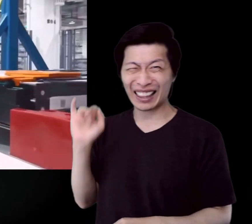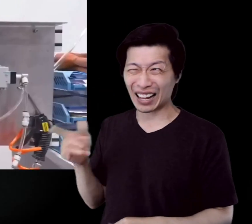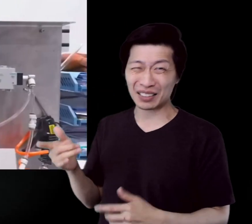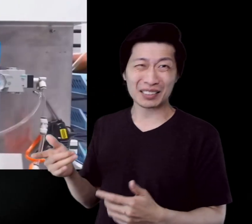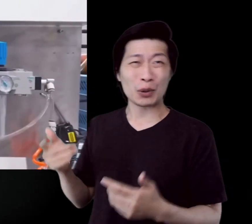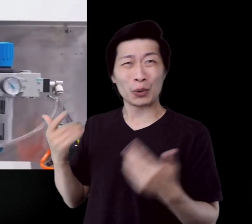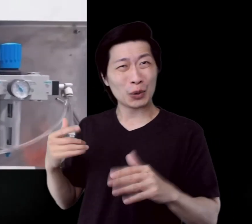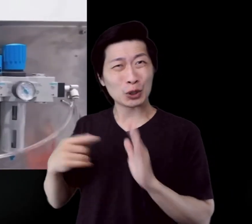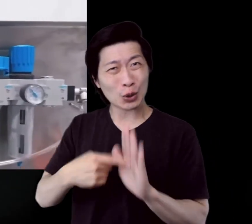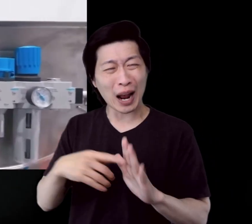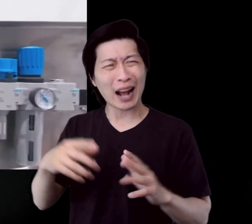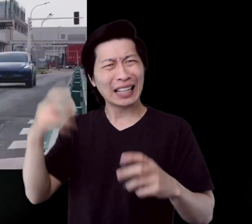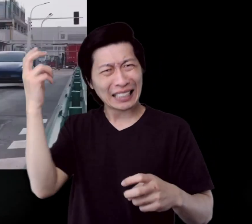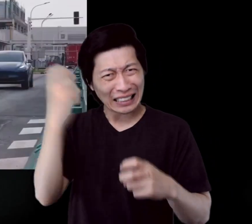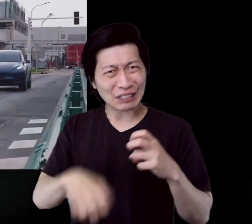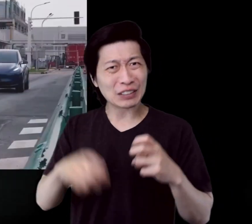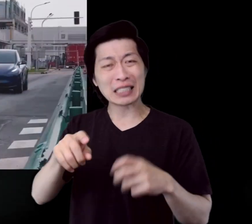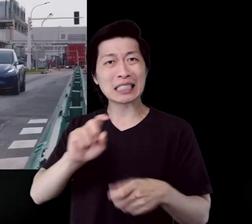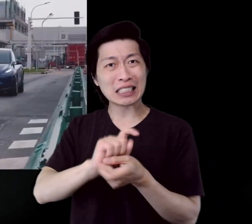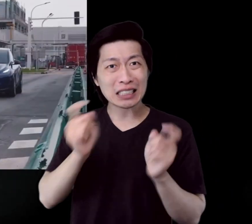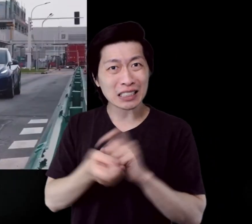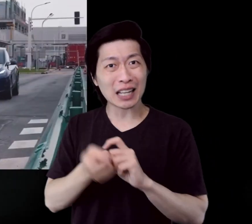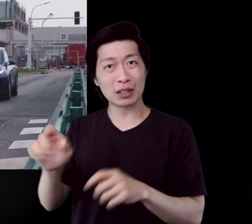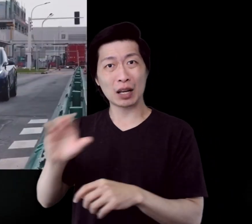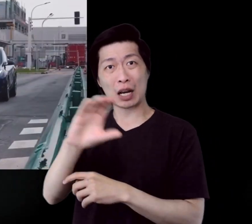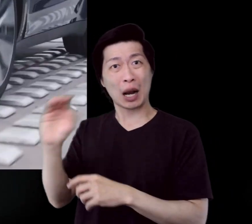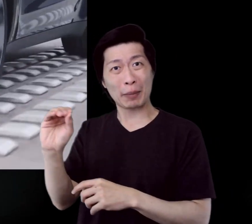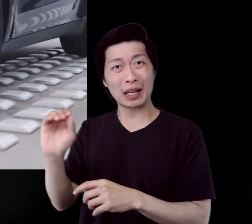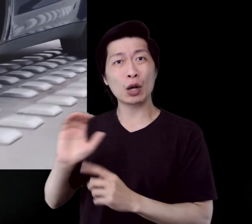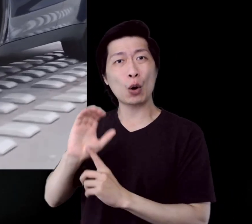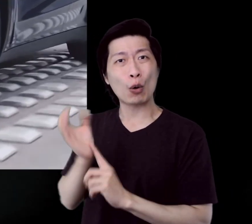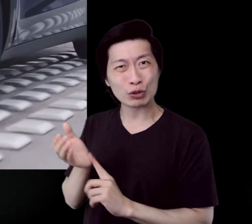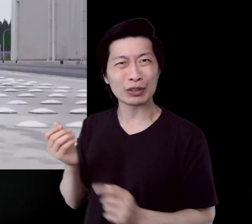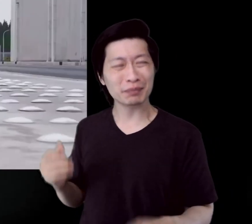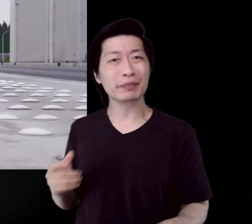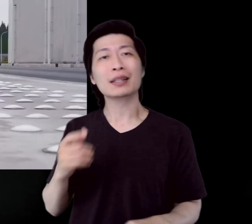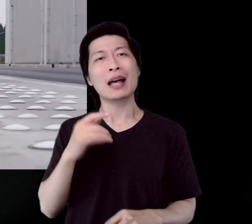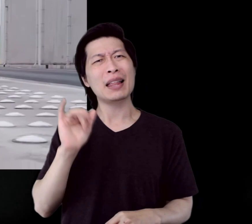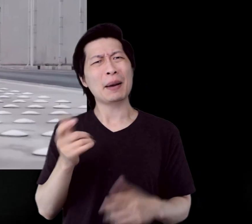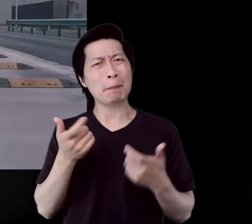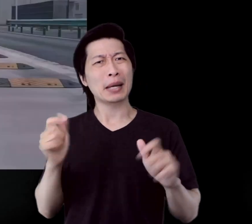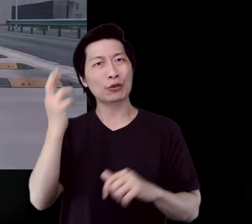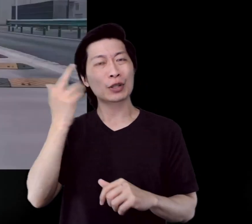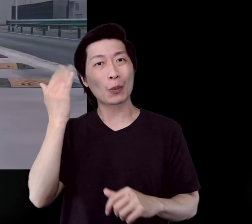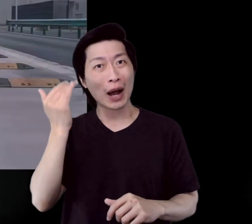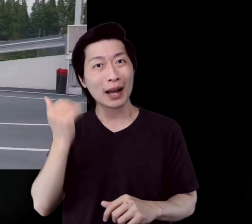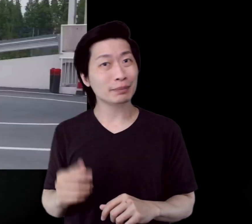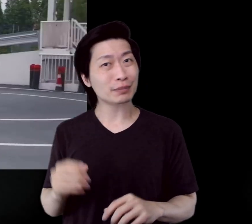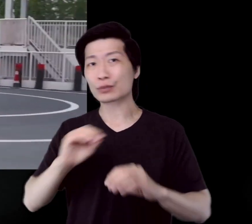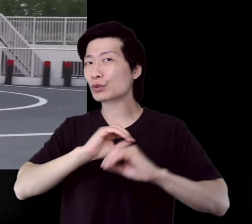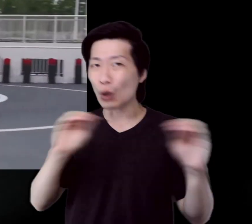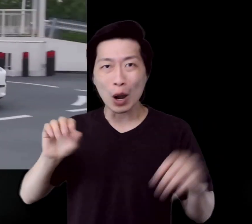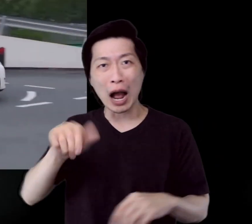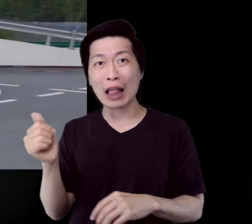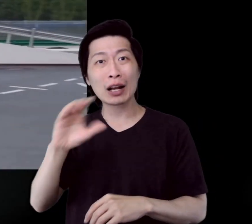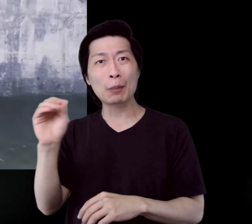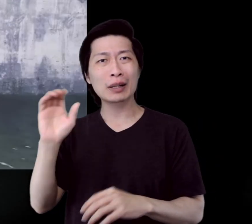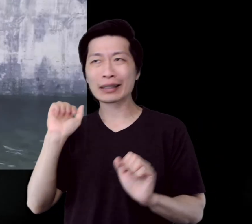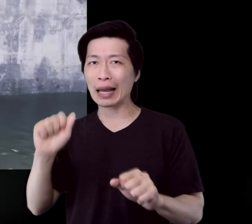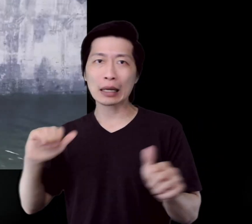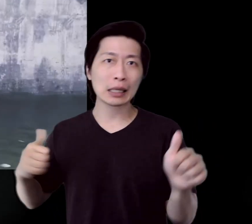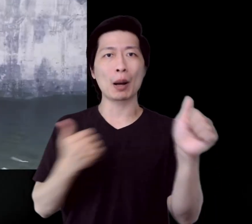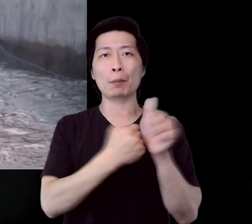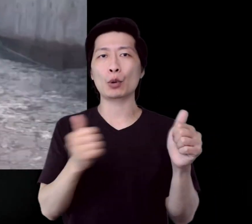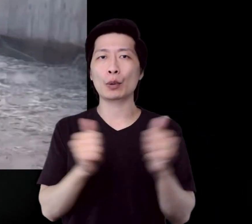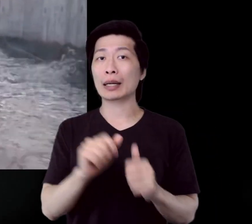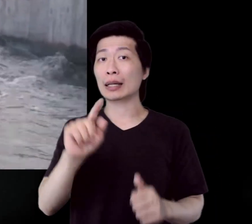best showcase of how difficult it is to change a culture in a company. And this is a big reason why no one will be